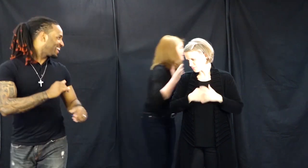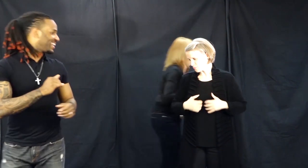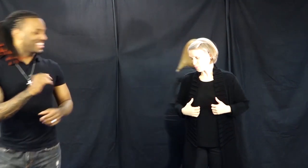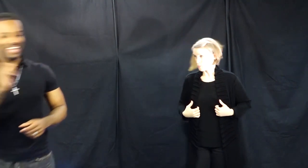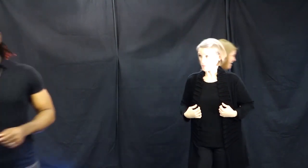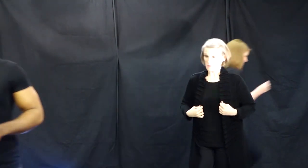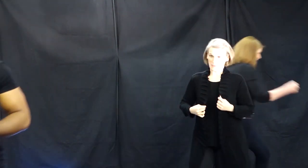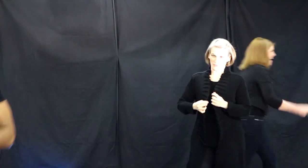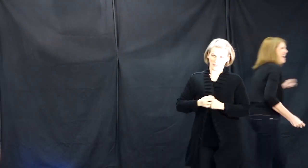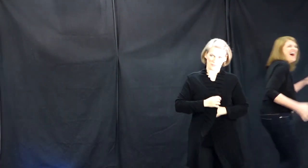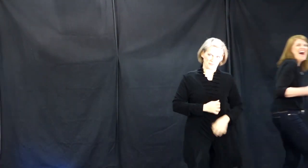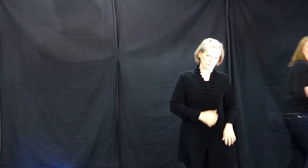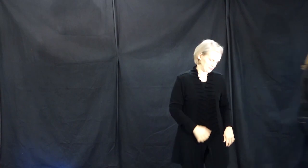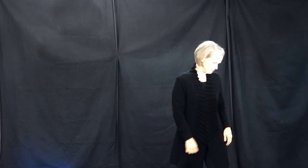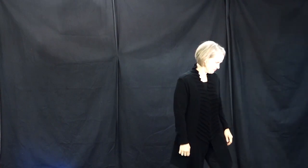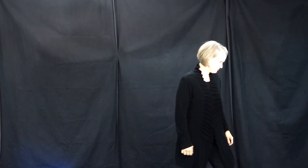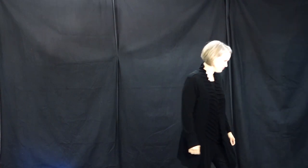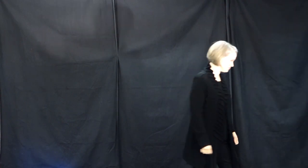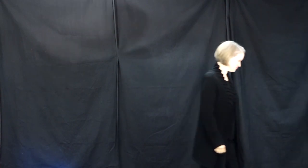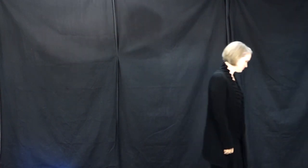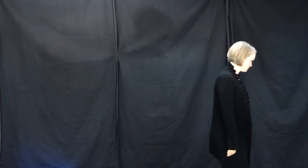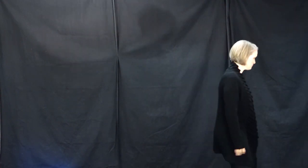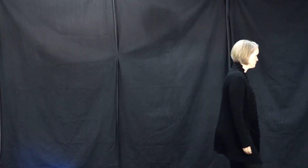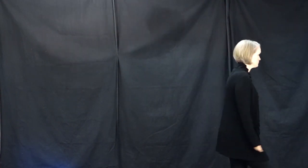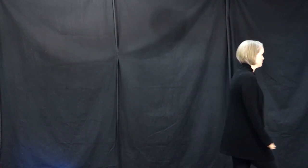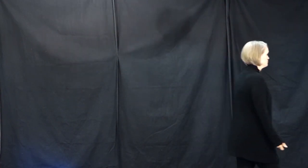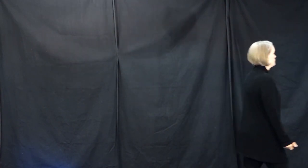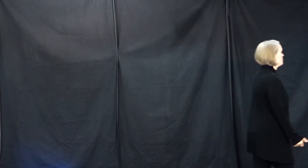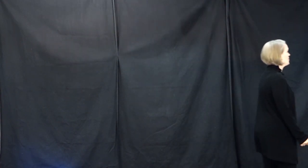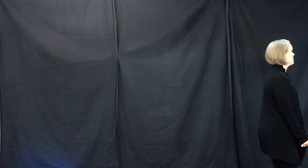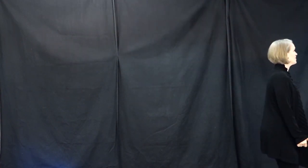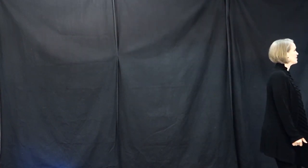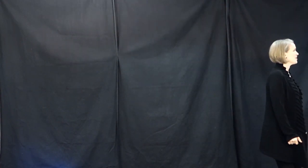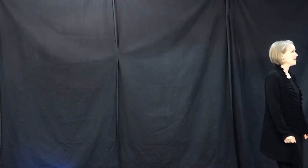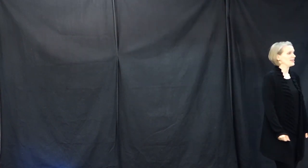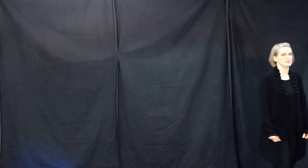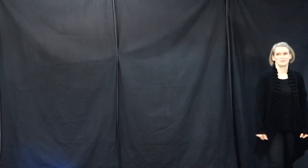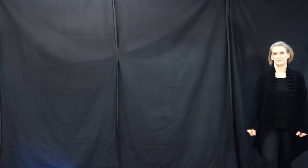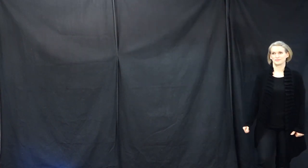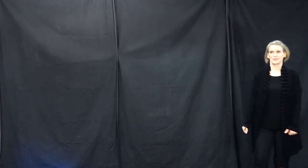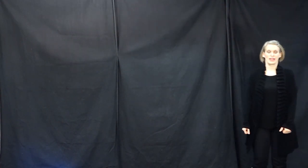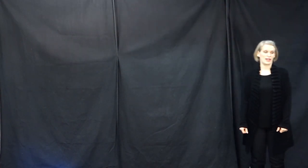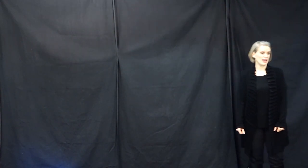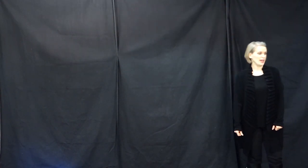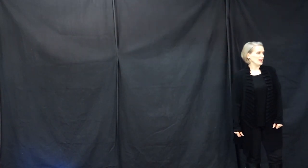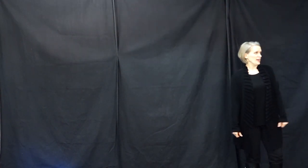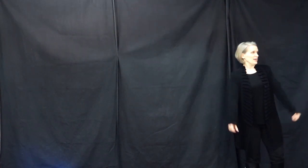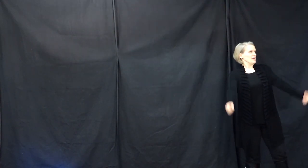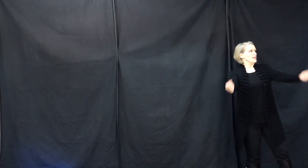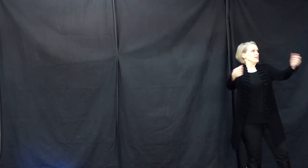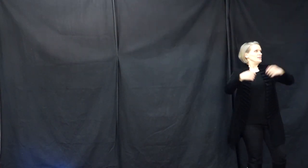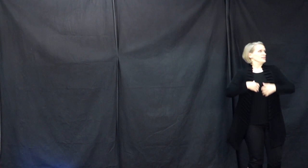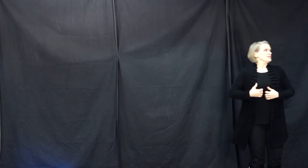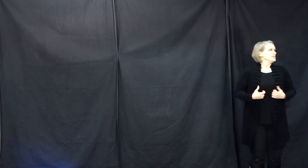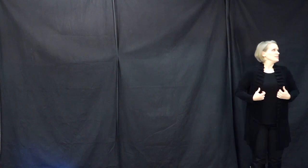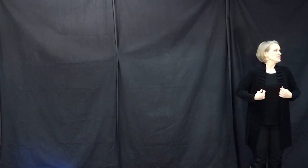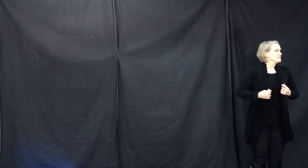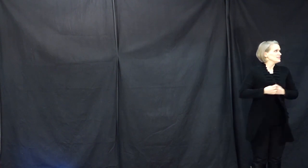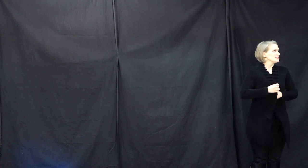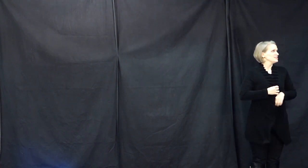Hey, that was really cool. I know. I was looking at the wrong slides. I'm like, Yeah. well, I just said to her, I'm like, oh, do I come in here?